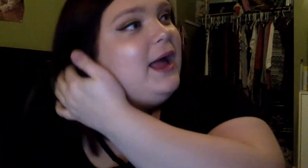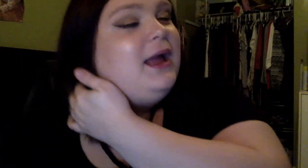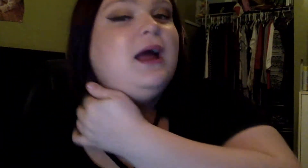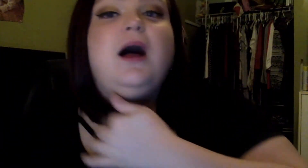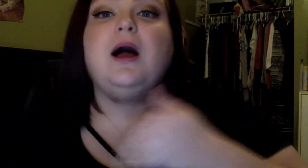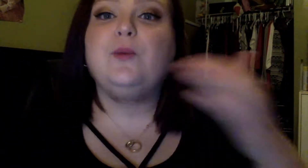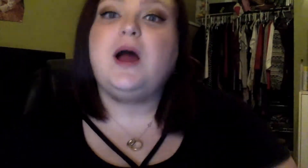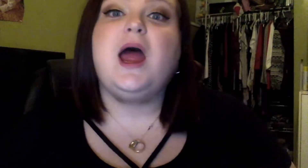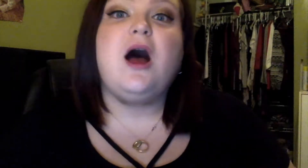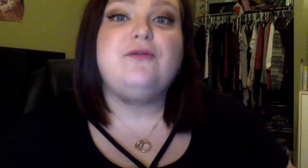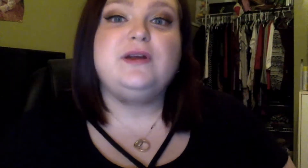I I often